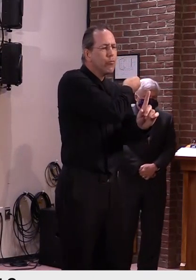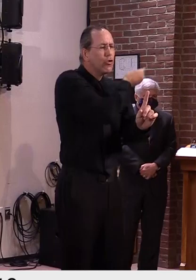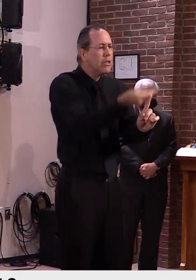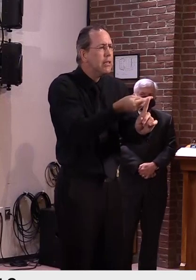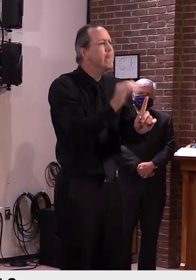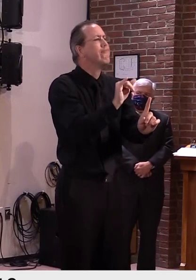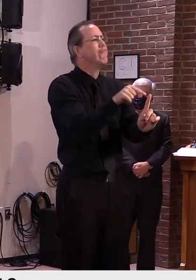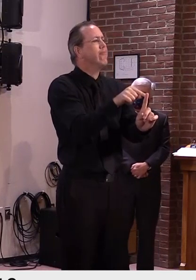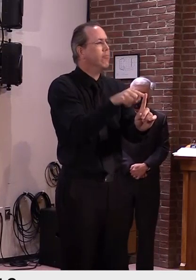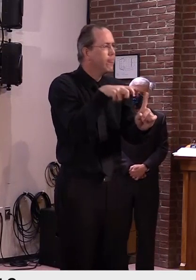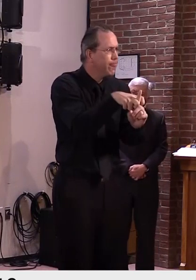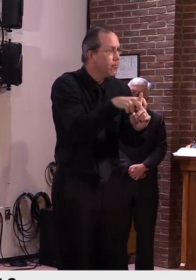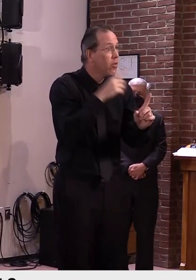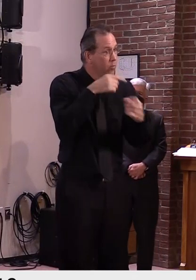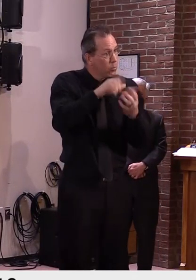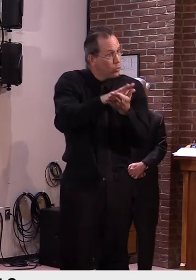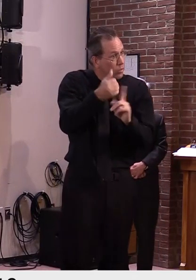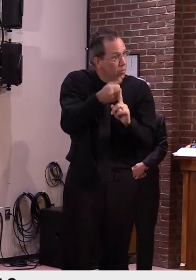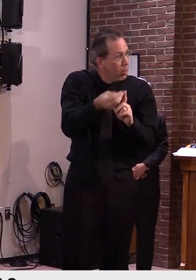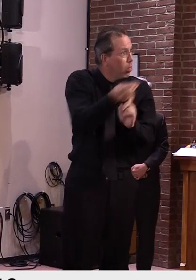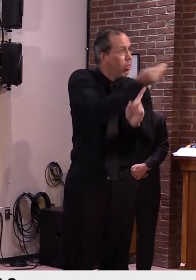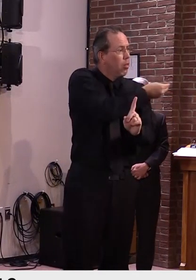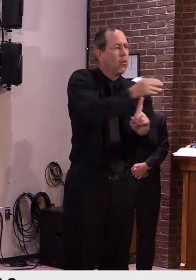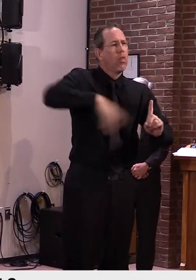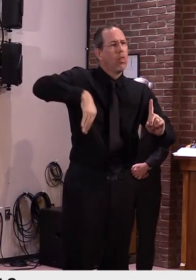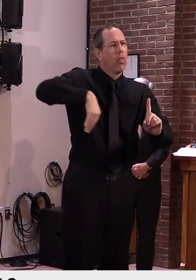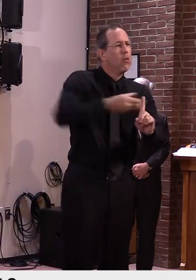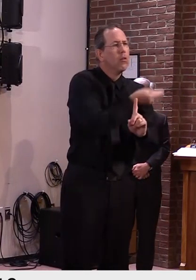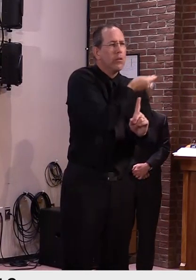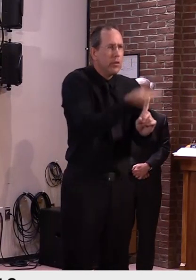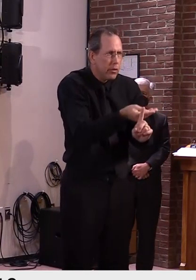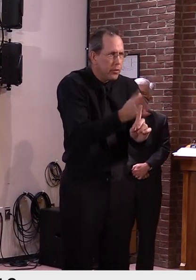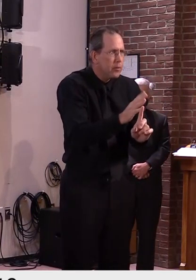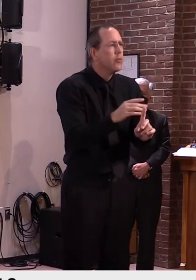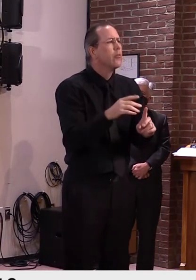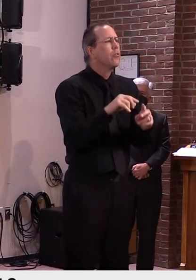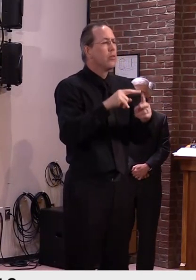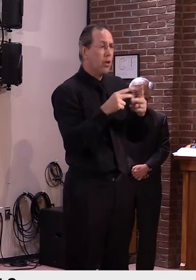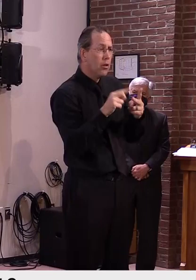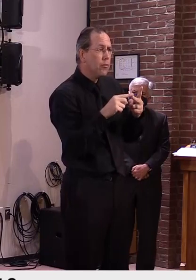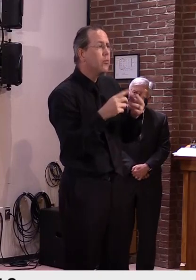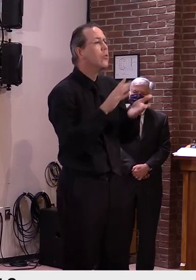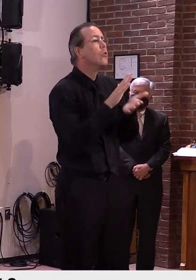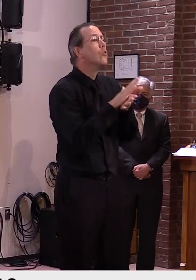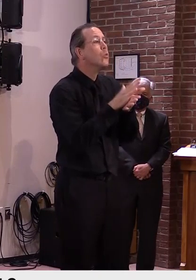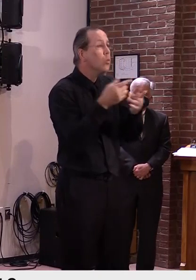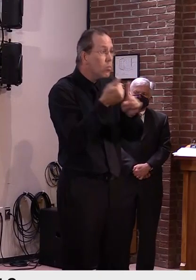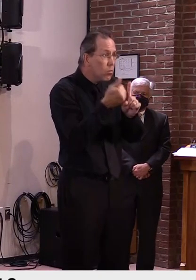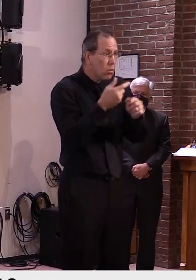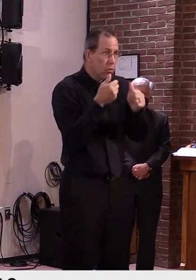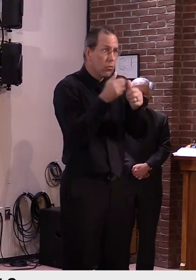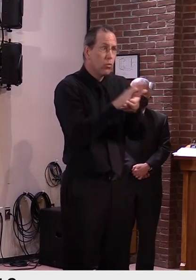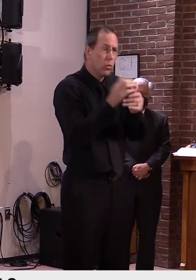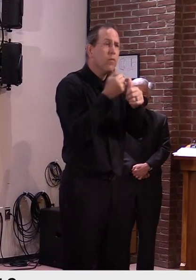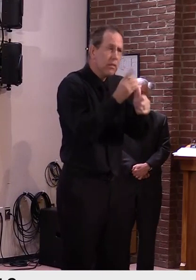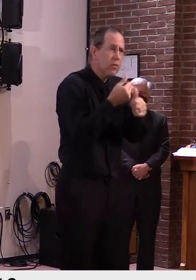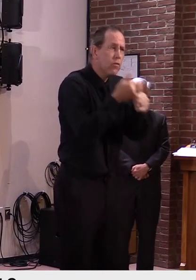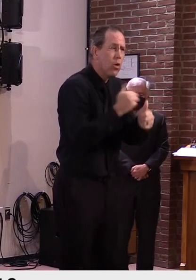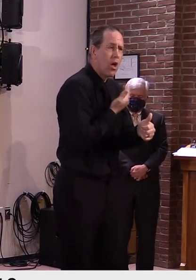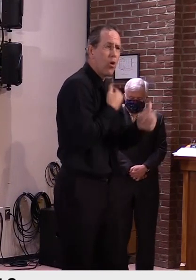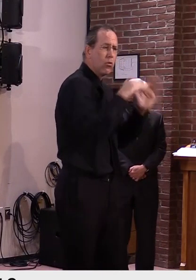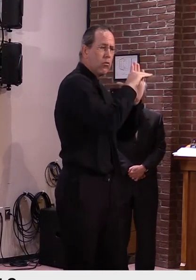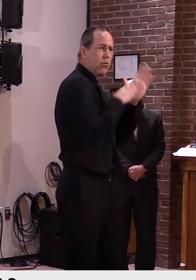an assessment of to what extent schools are being able to implement our required health guidance. We measure this subjectively through anecdotal